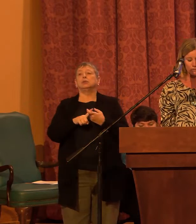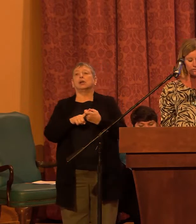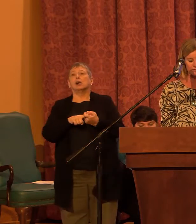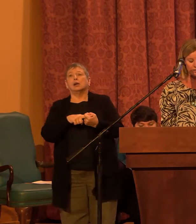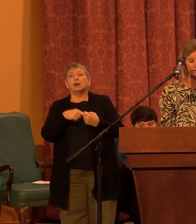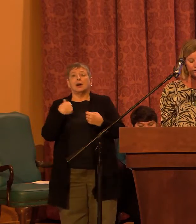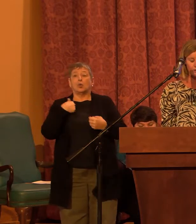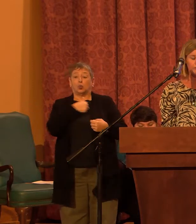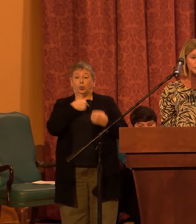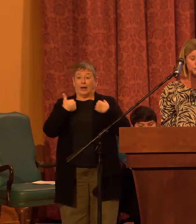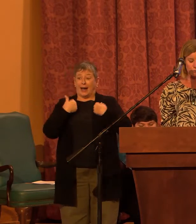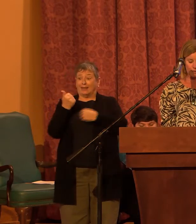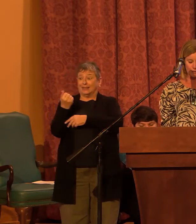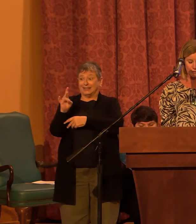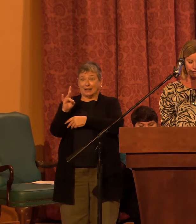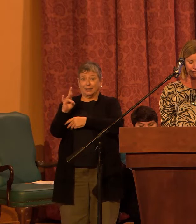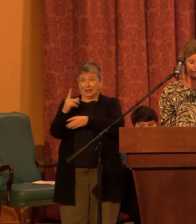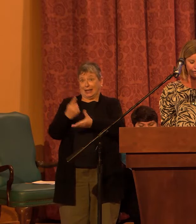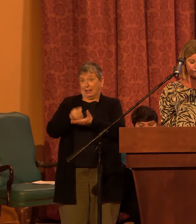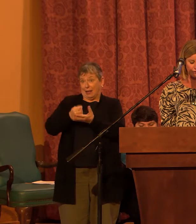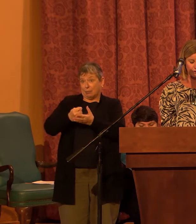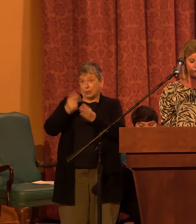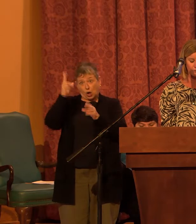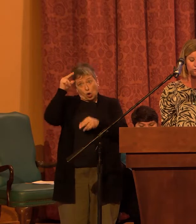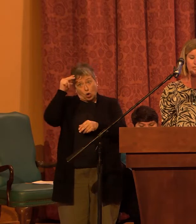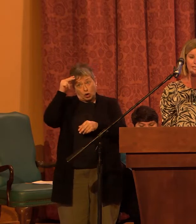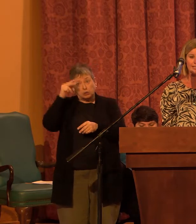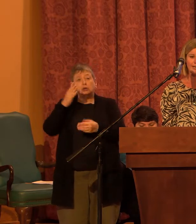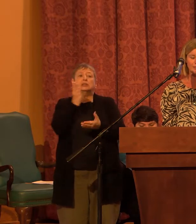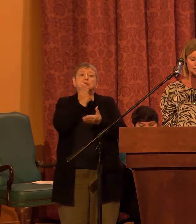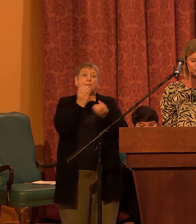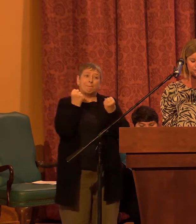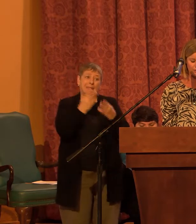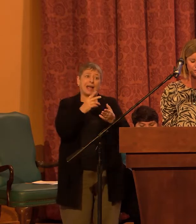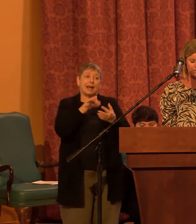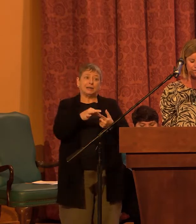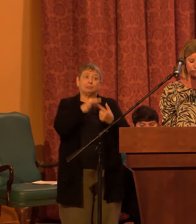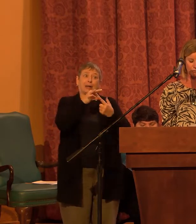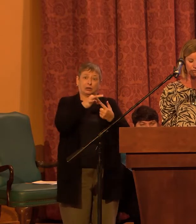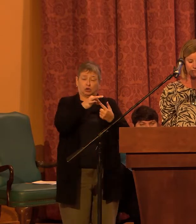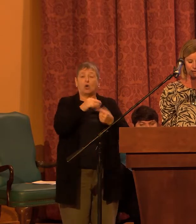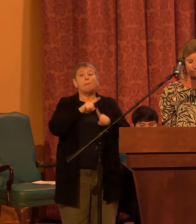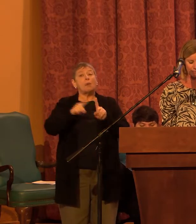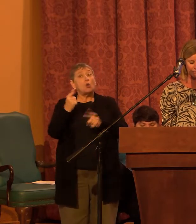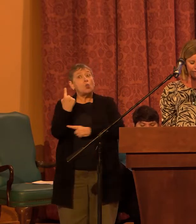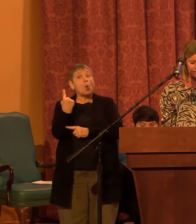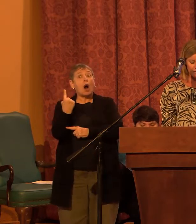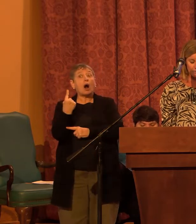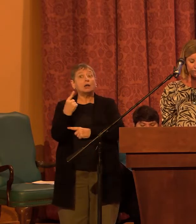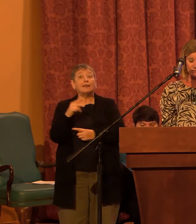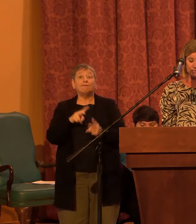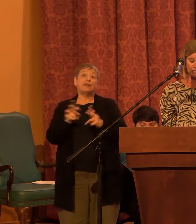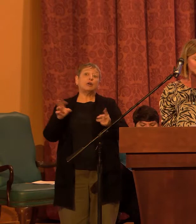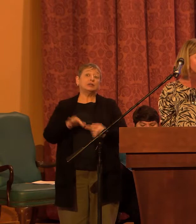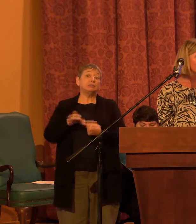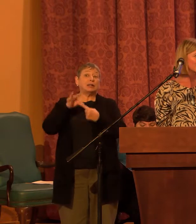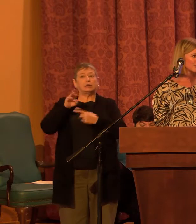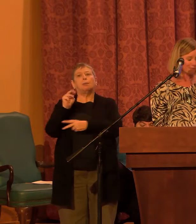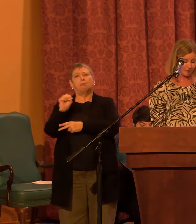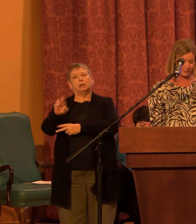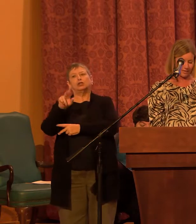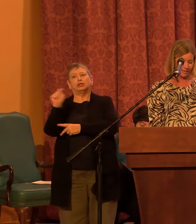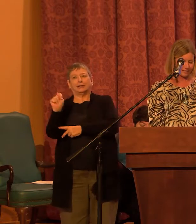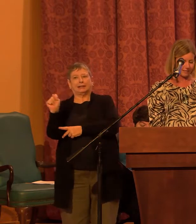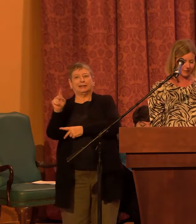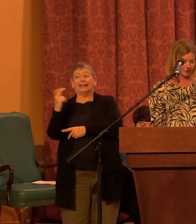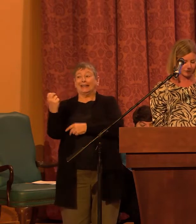therapy horses, all of which are special. However, there are a few standouts, and Mr. T is one of them. Mr. T has been in our